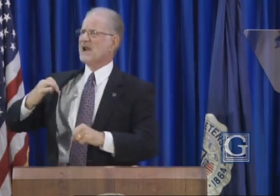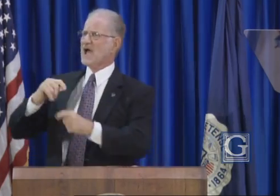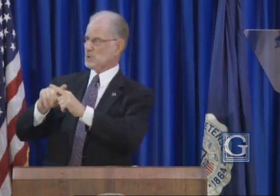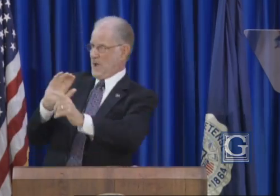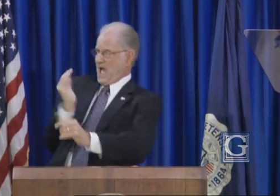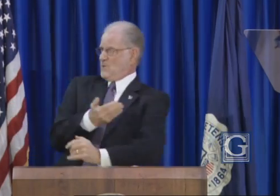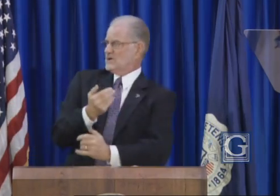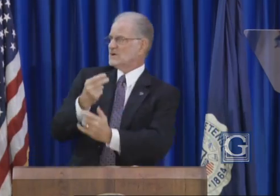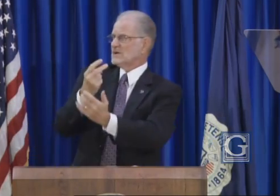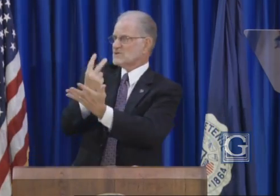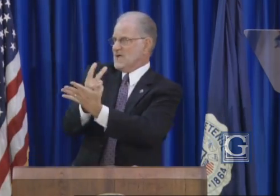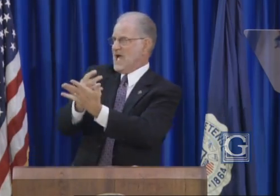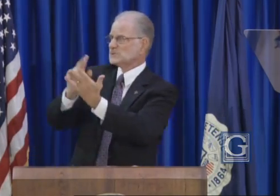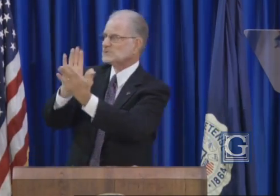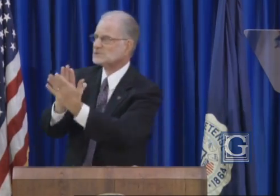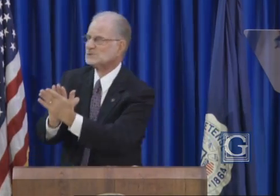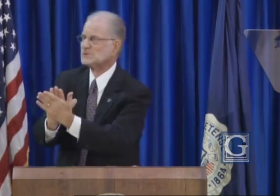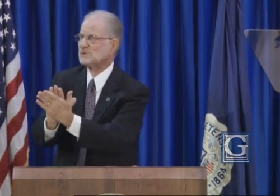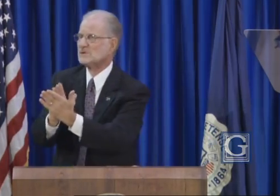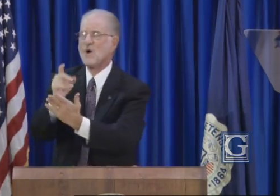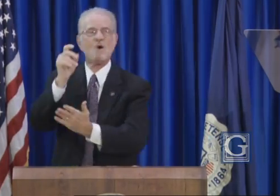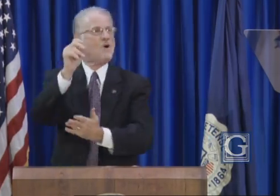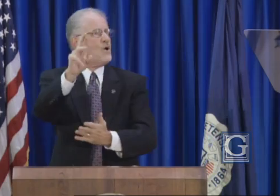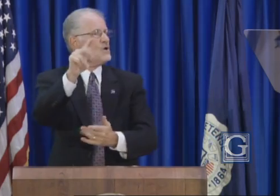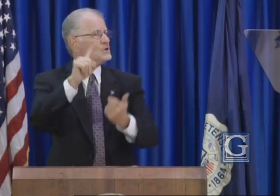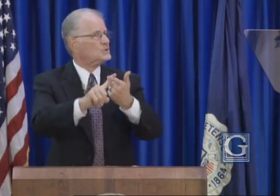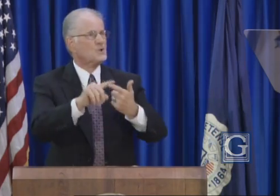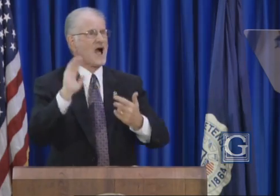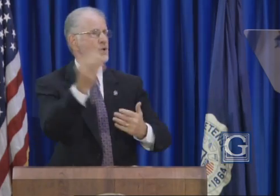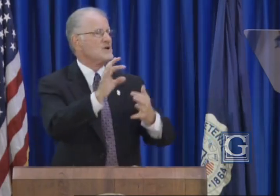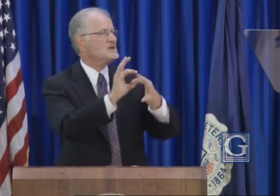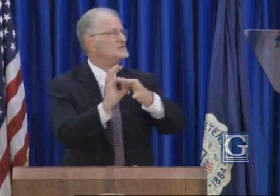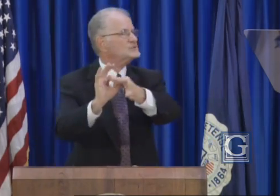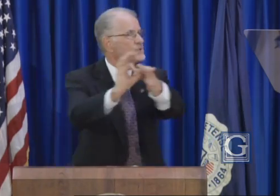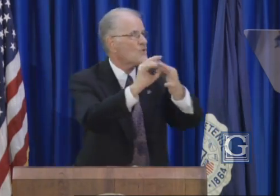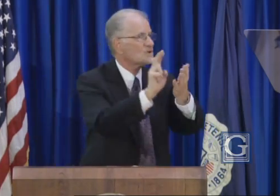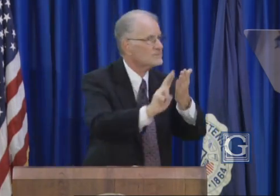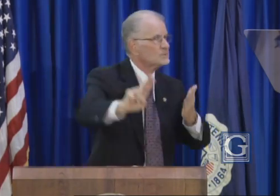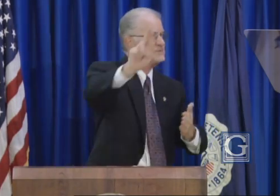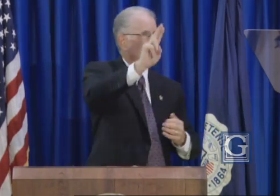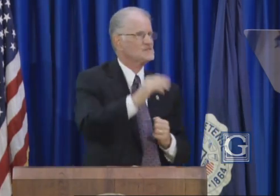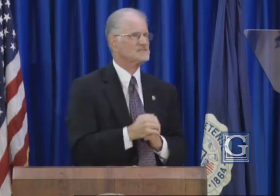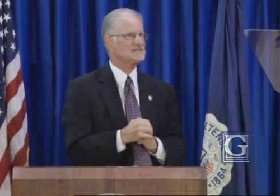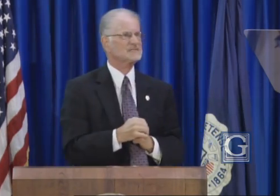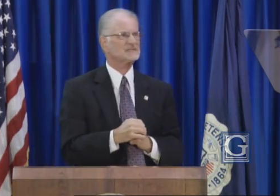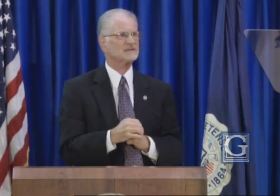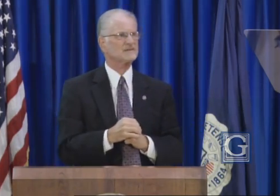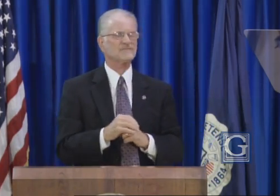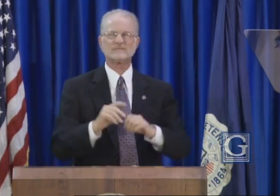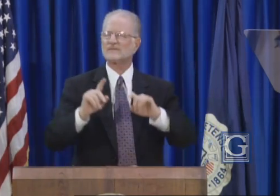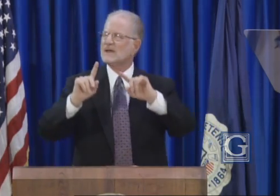Now, of course, they can apply to our graduate school or to a consortium university.